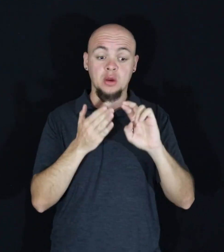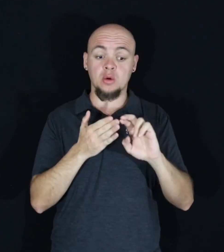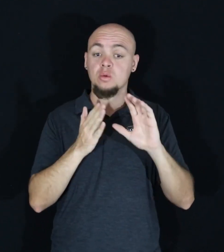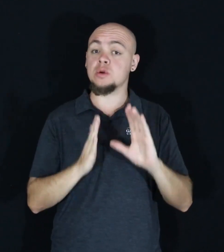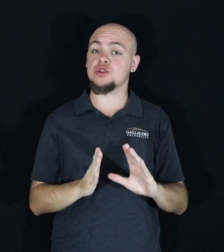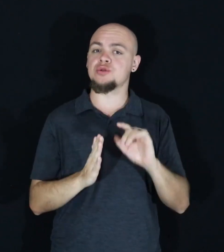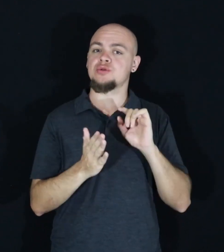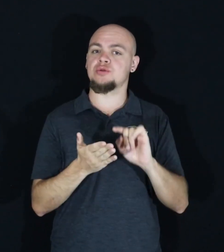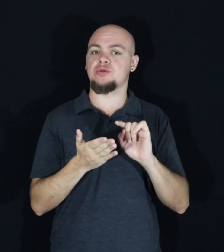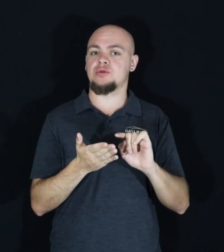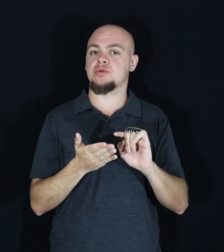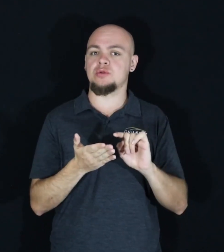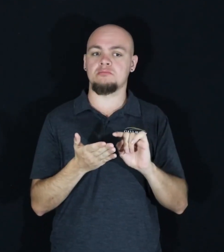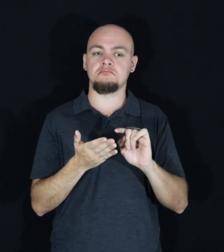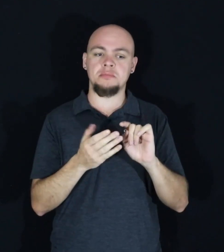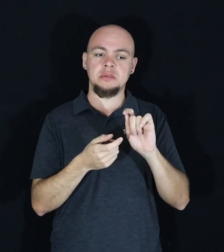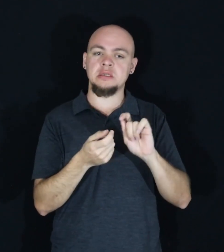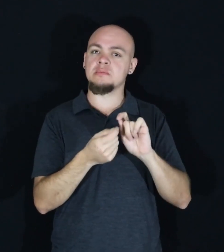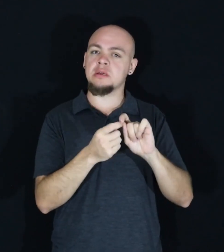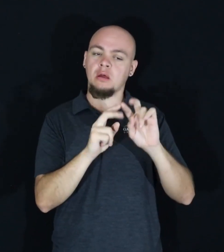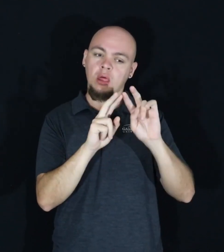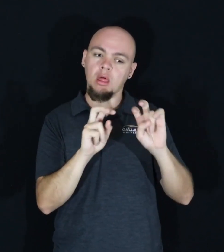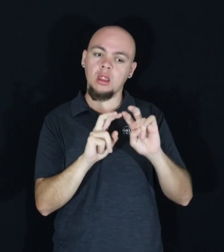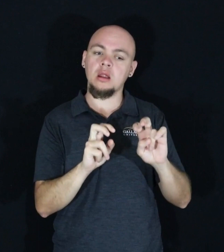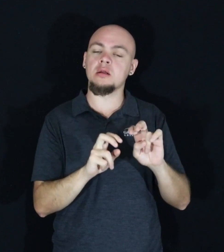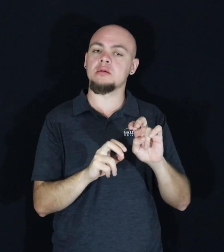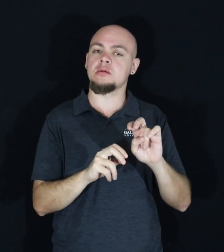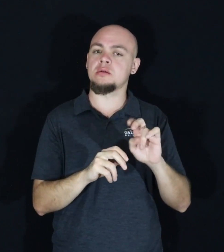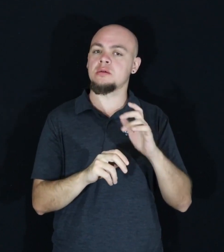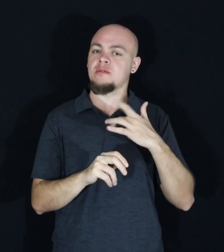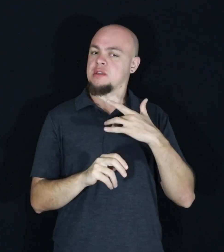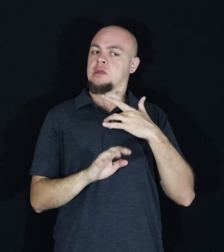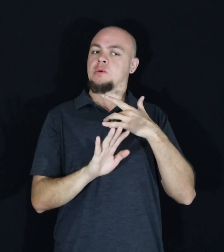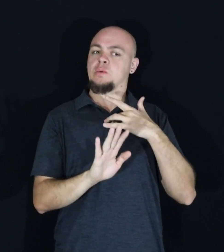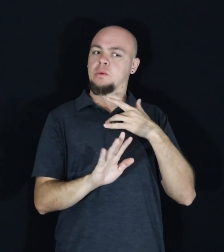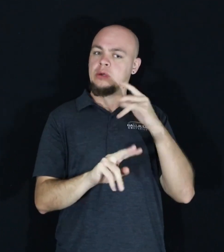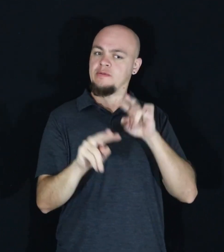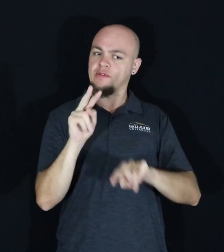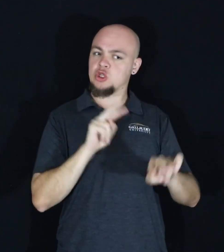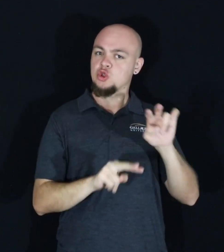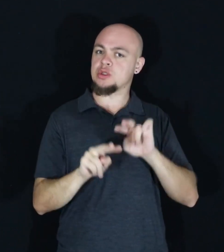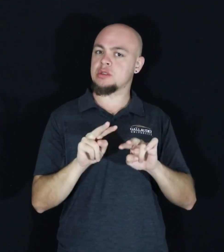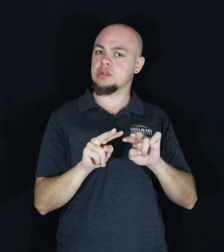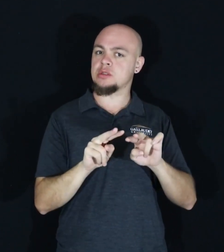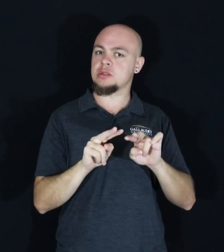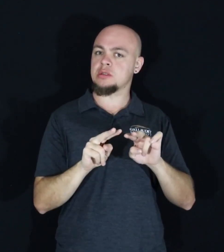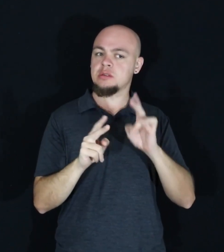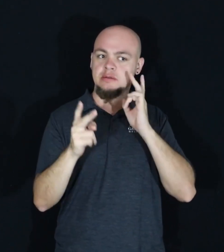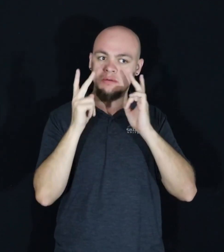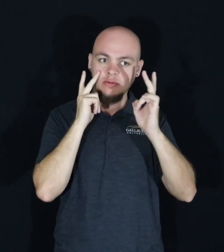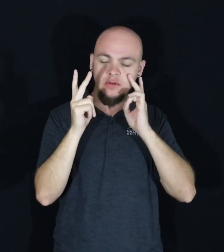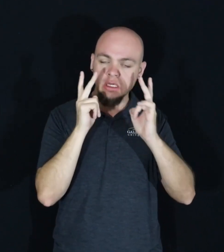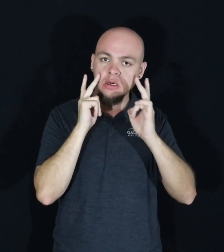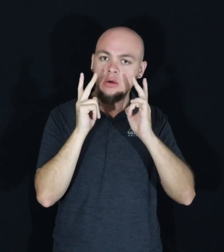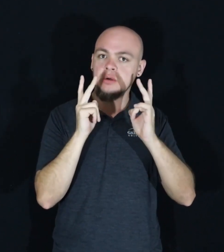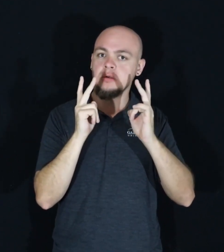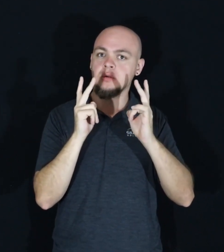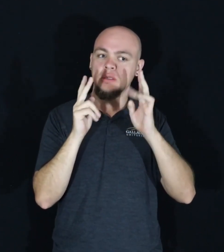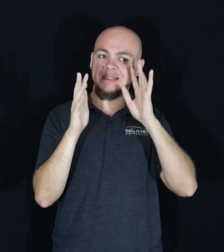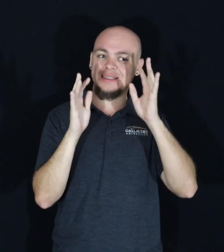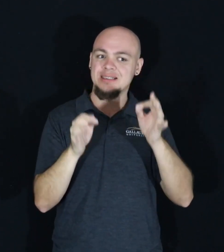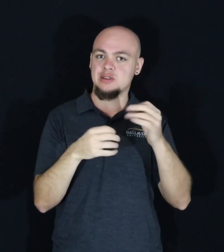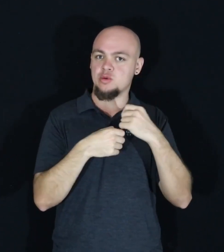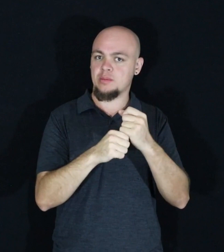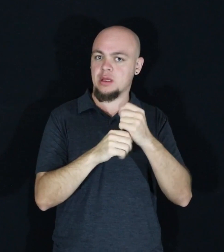have particularly examined the dominance of sense of vision over other senses in decision-making processes